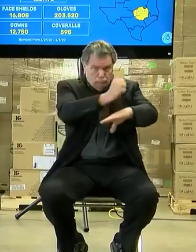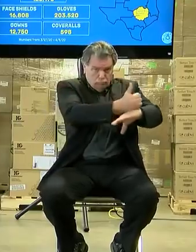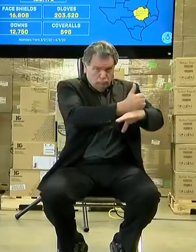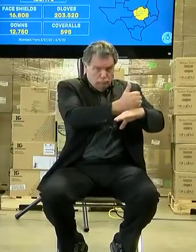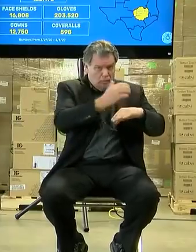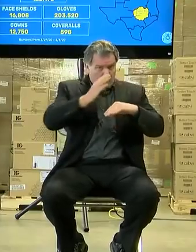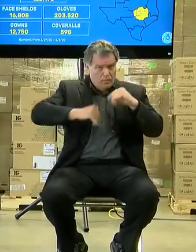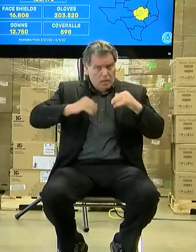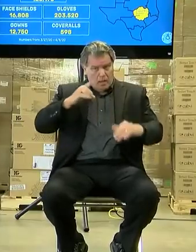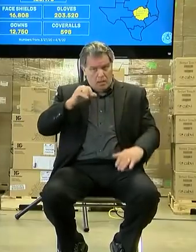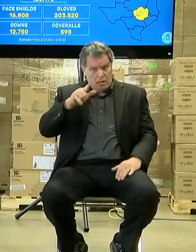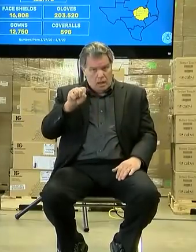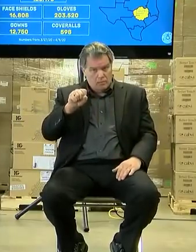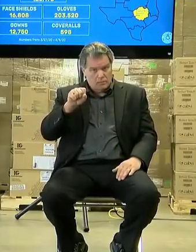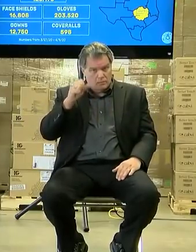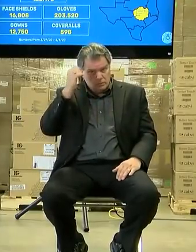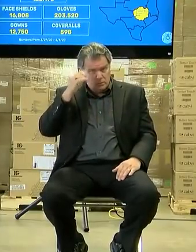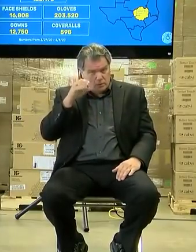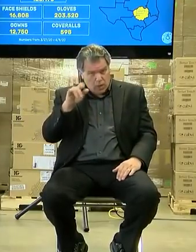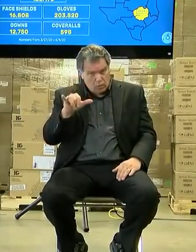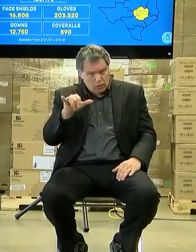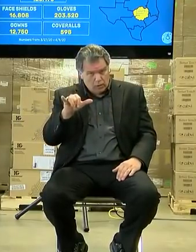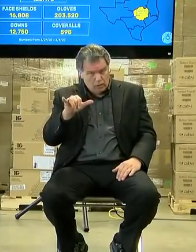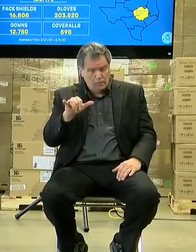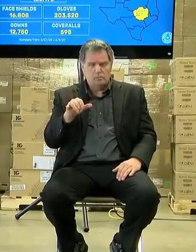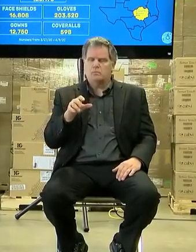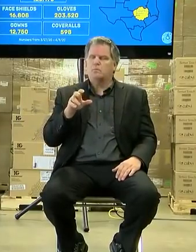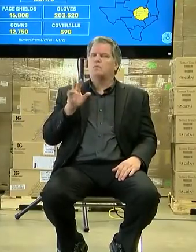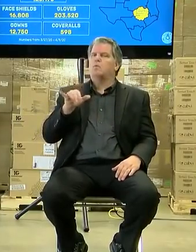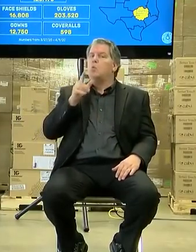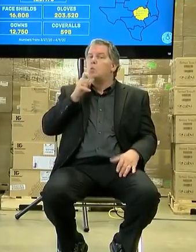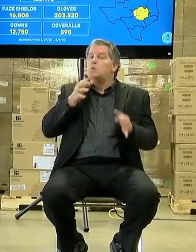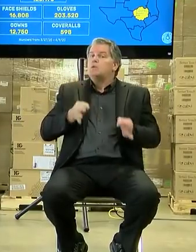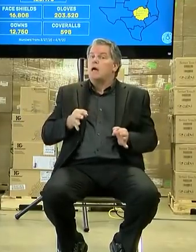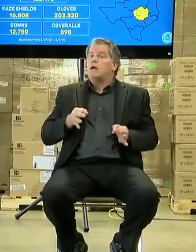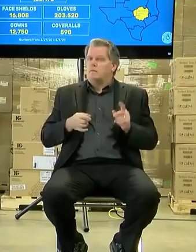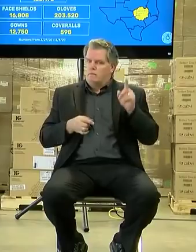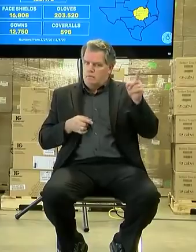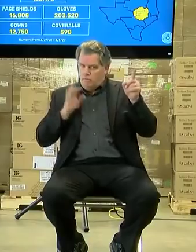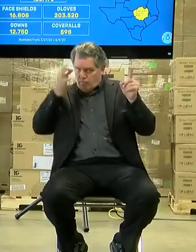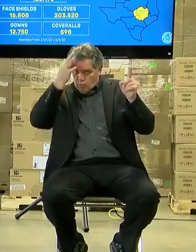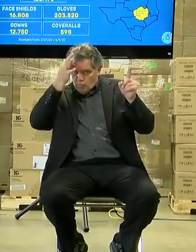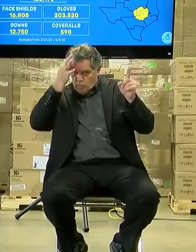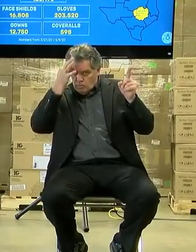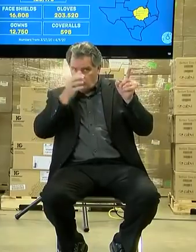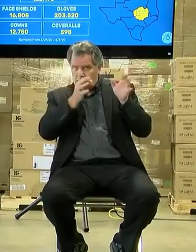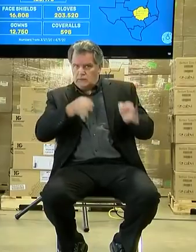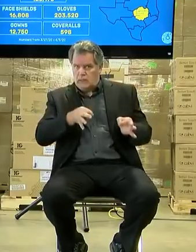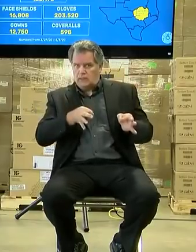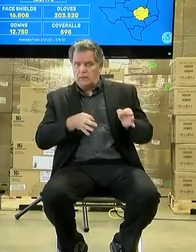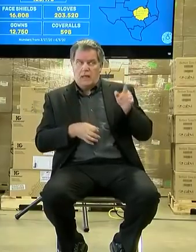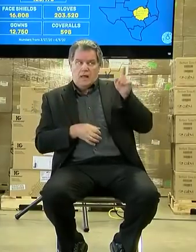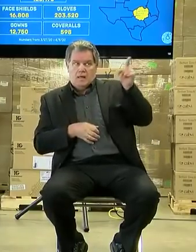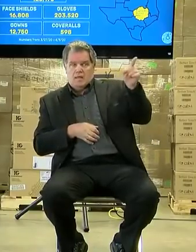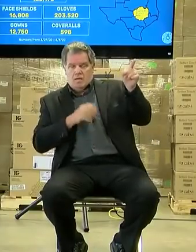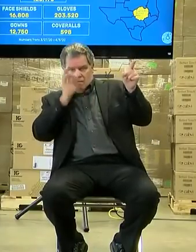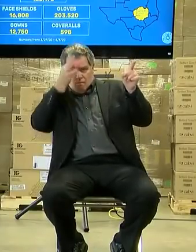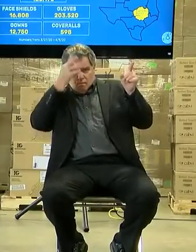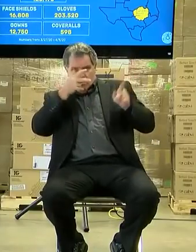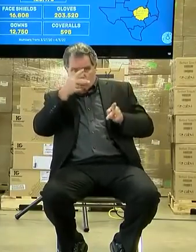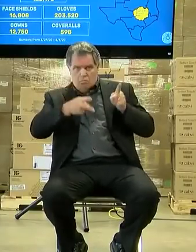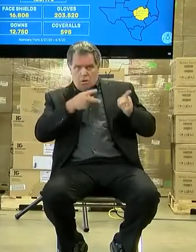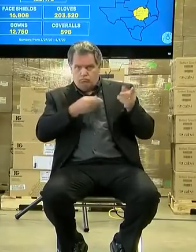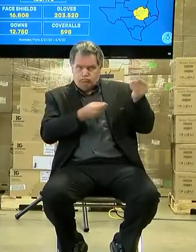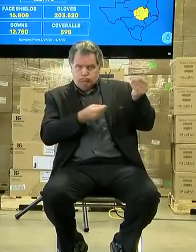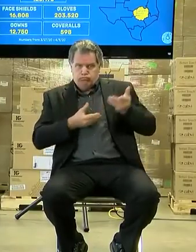Dallas County would be moved to? So that would be a federal decision. So in other words, it was the federal officials telling us